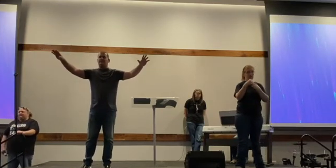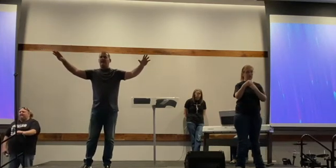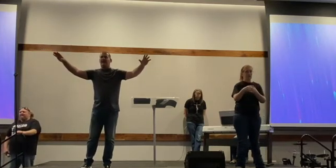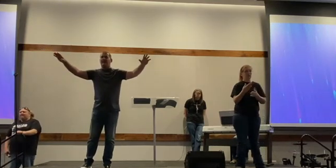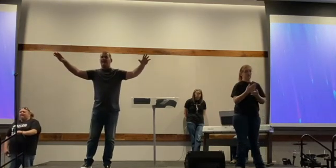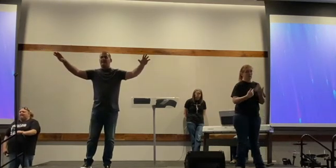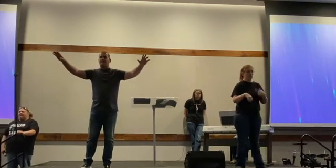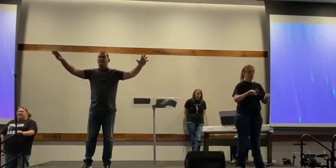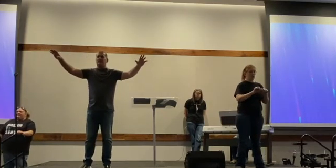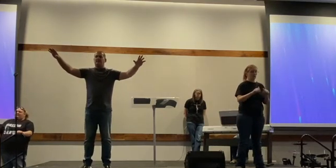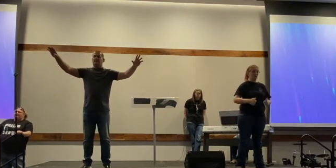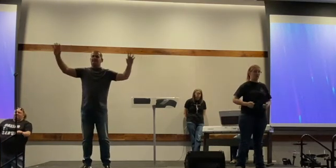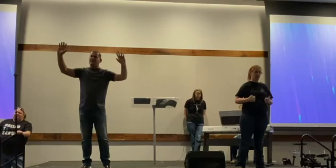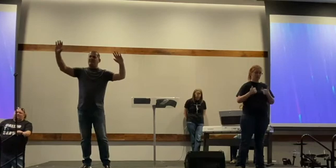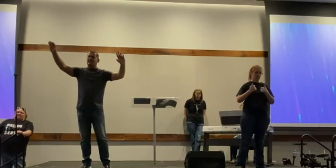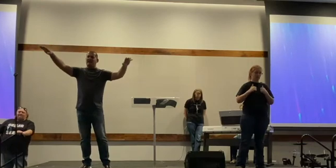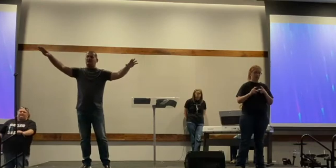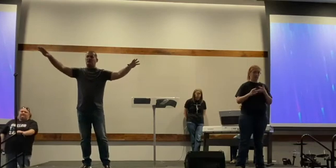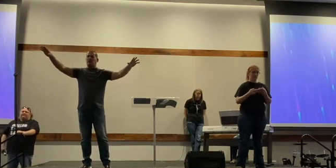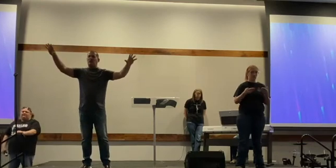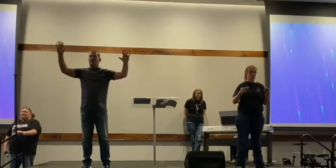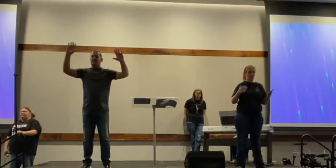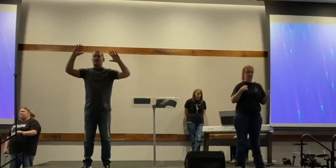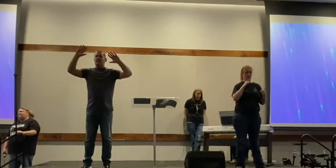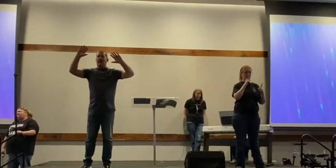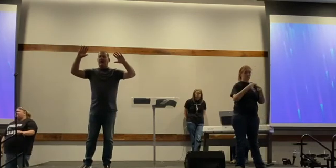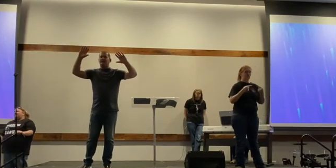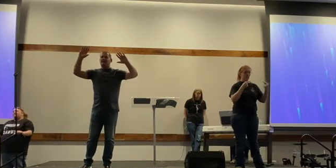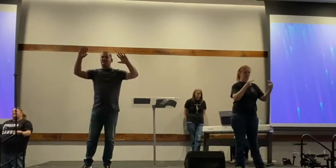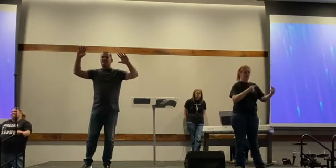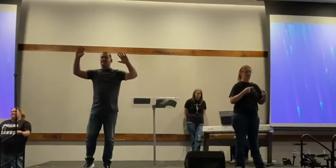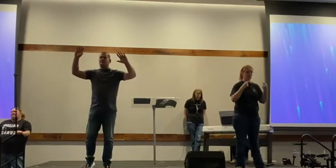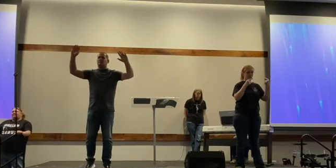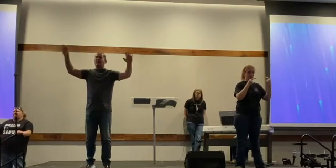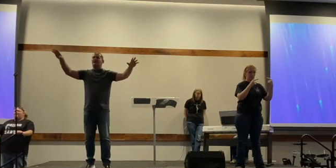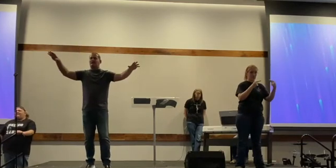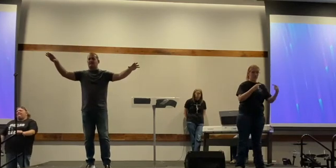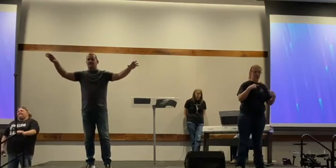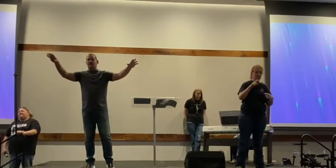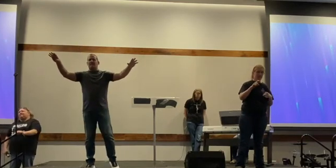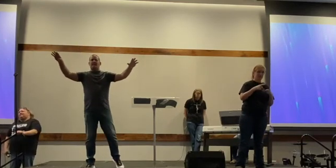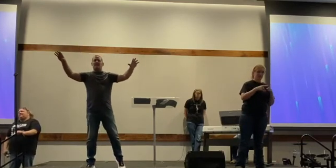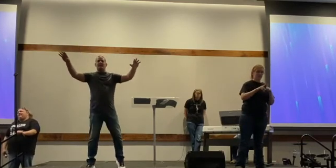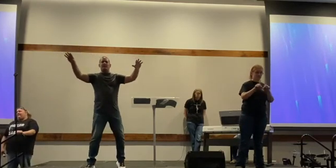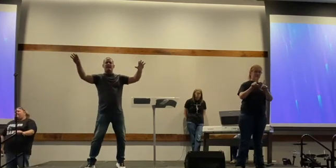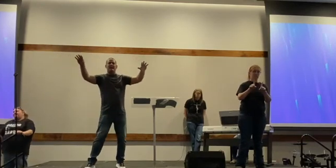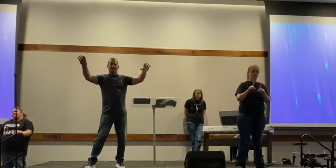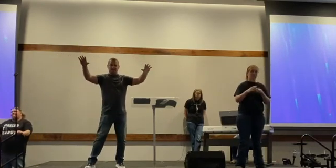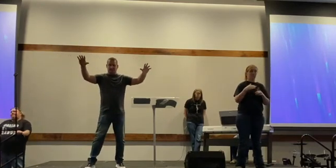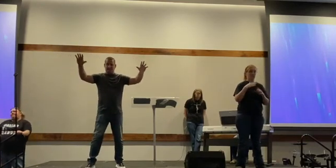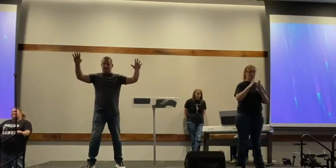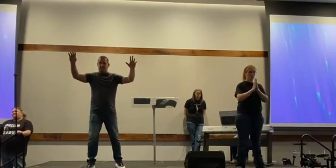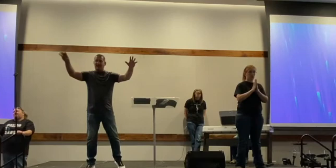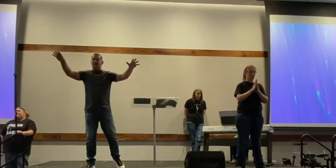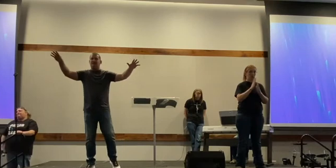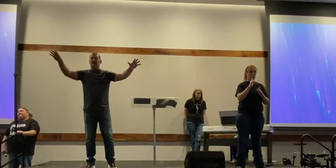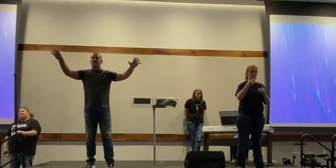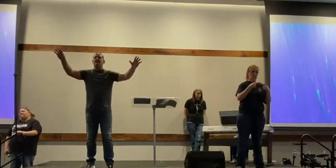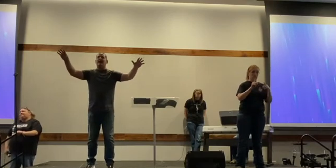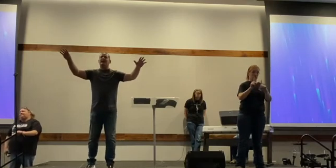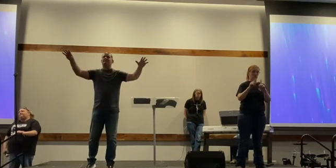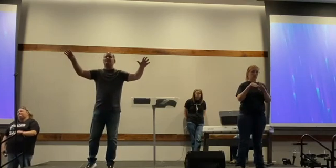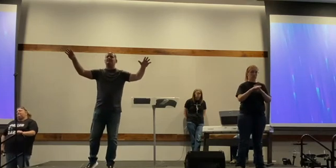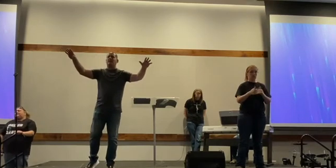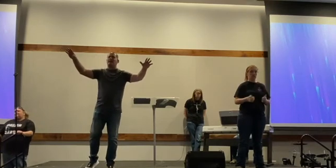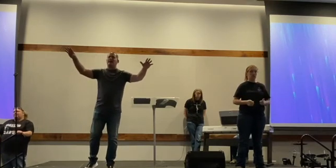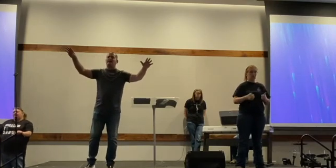areas in my life, some things that I struggle with, I just need some direction. Father, I pray, God, that you speak direction,